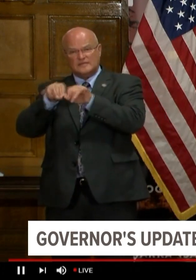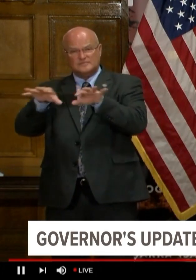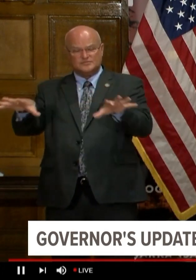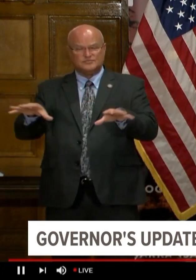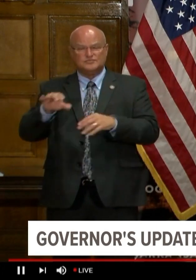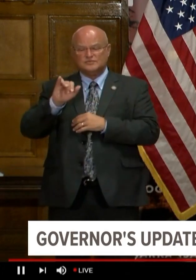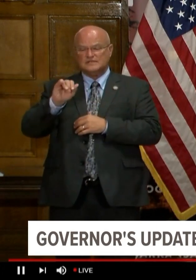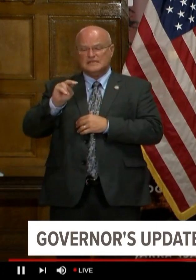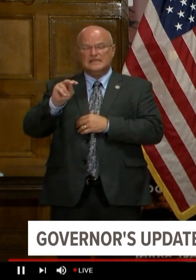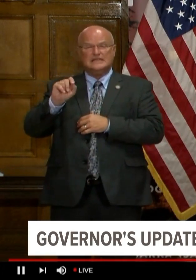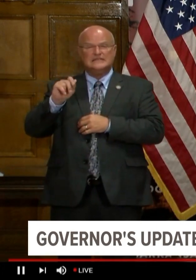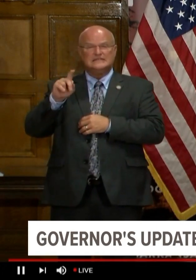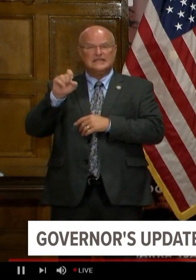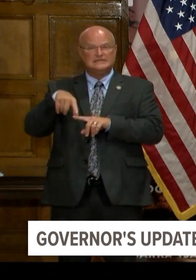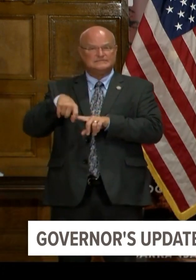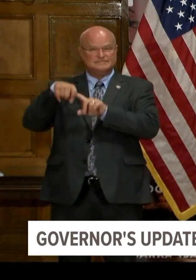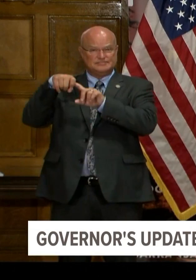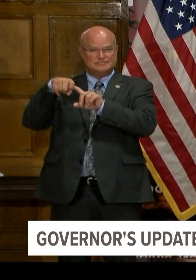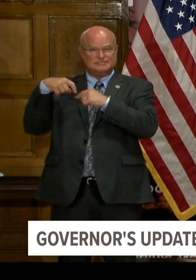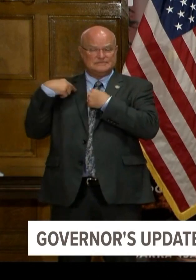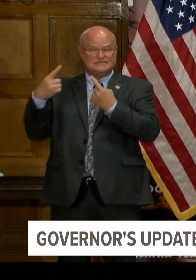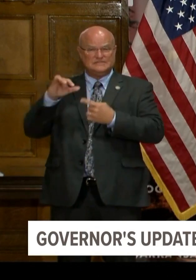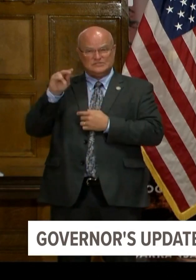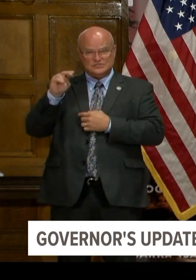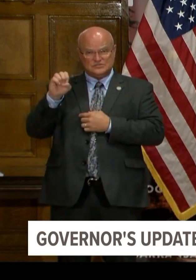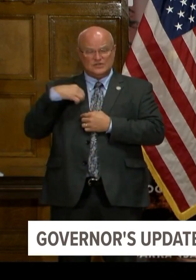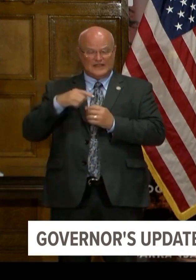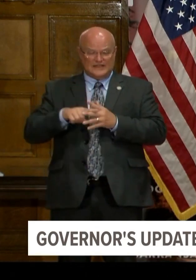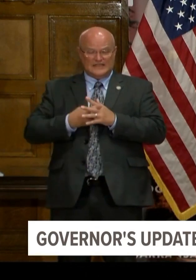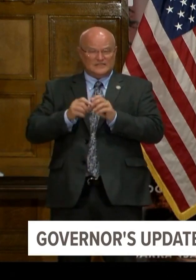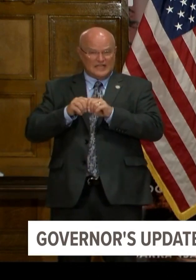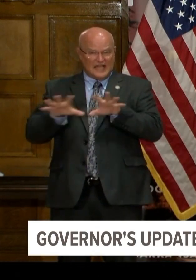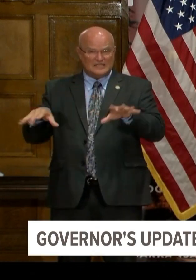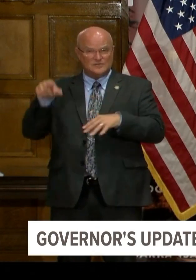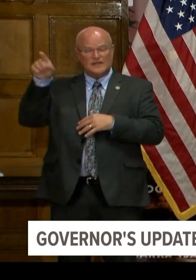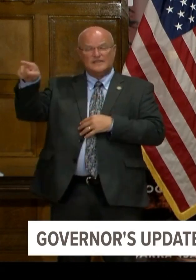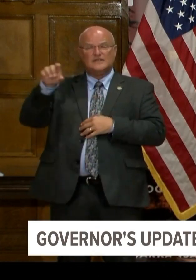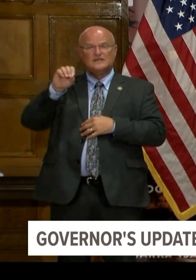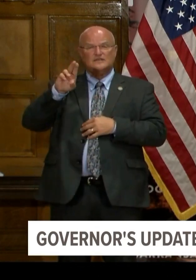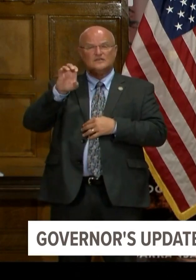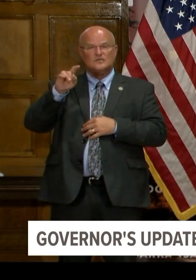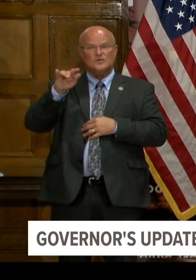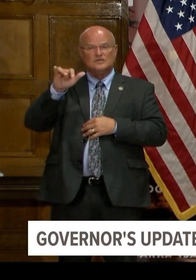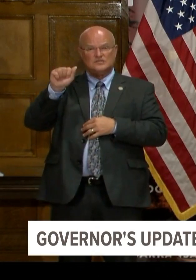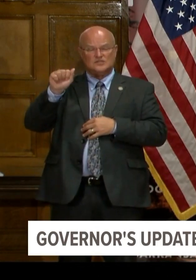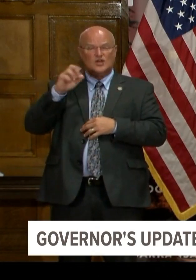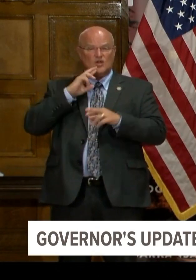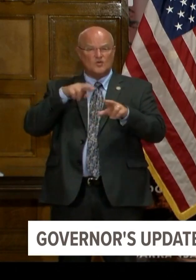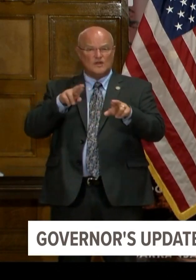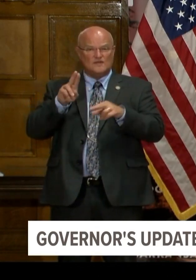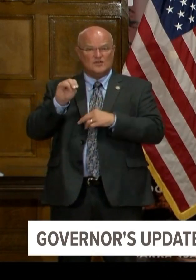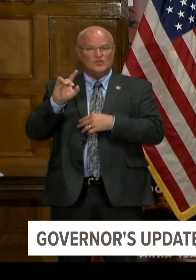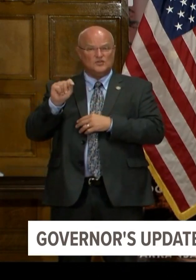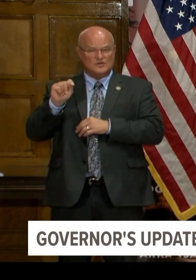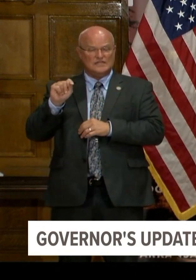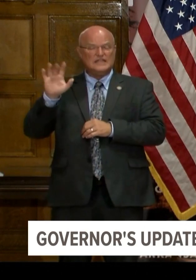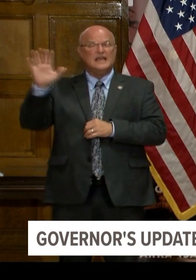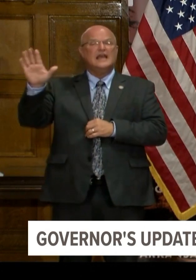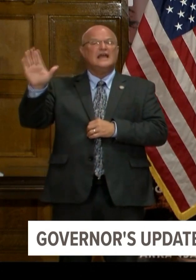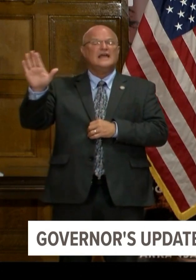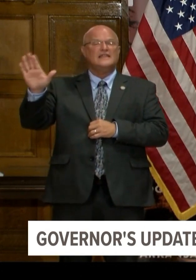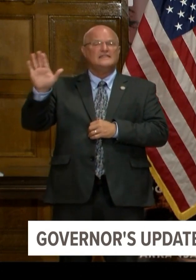Intake has been suspended since June, when we had the initial outbreak at the Ouachita River unit, and given their